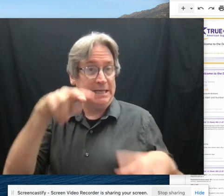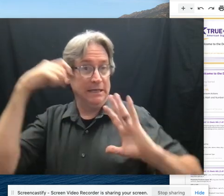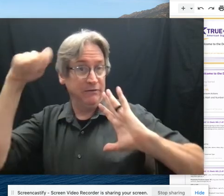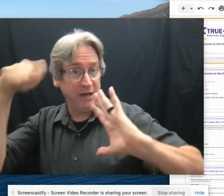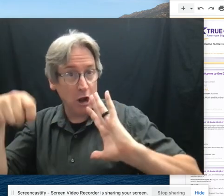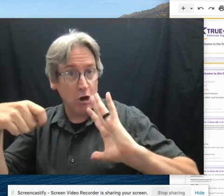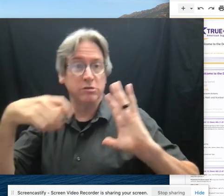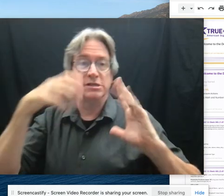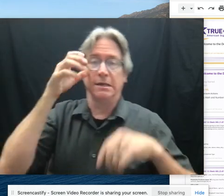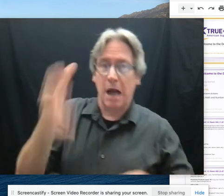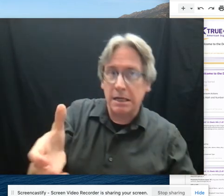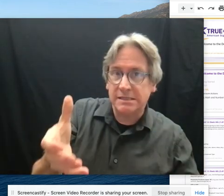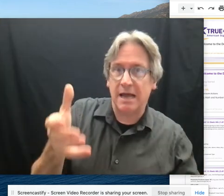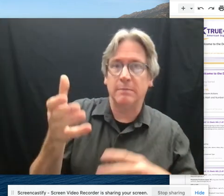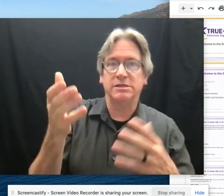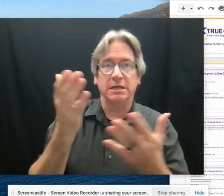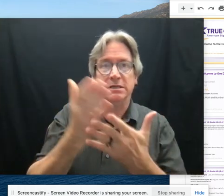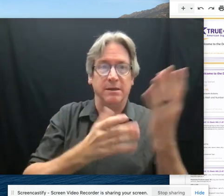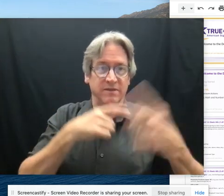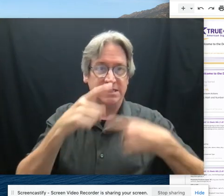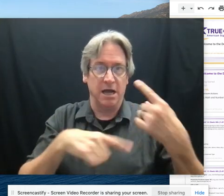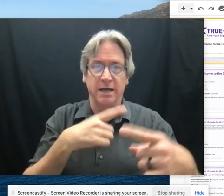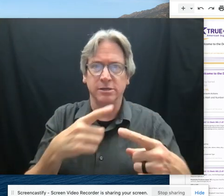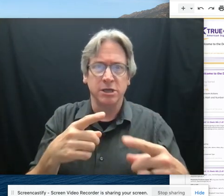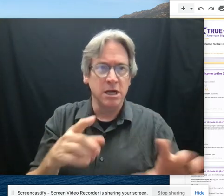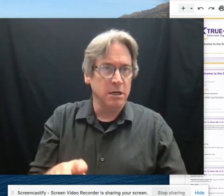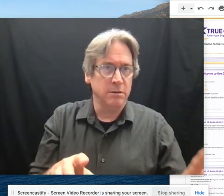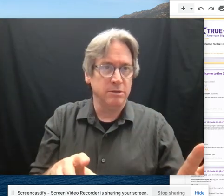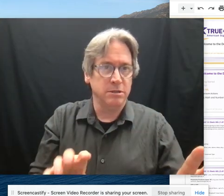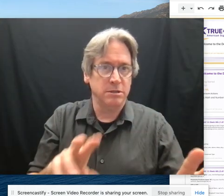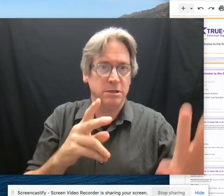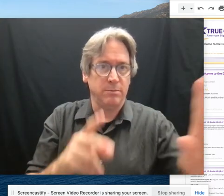going to see in videos, the concepts, and some of the signs.